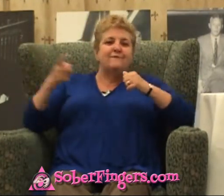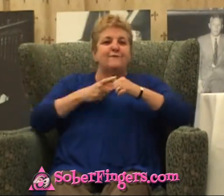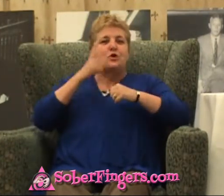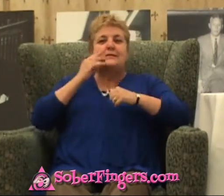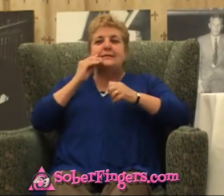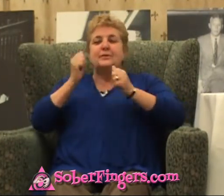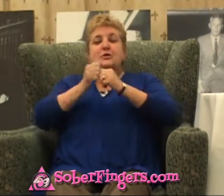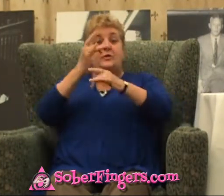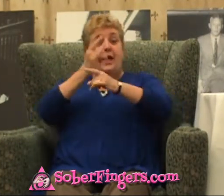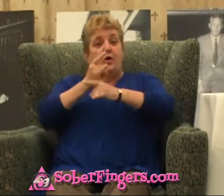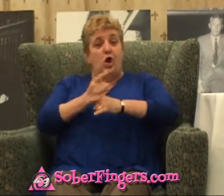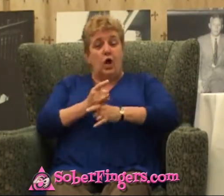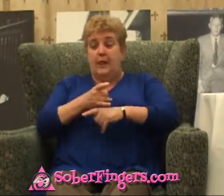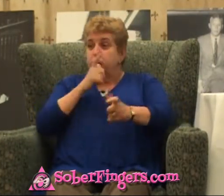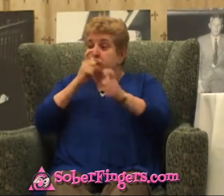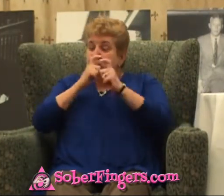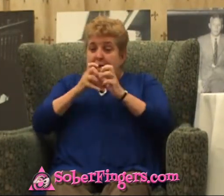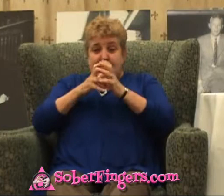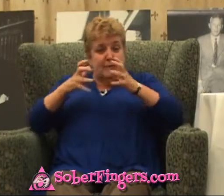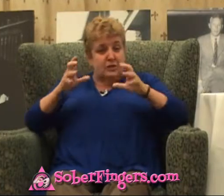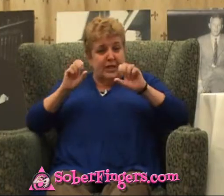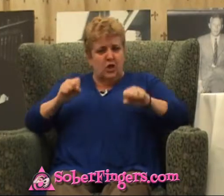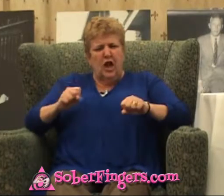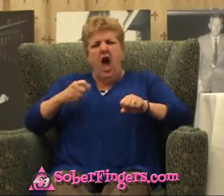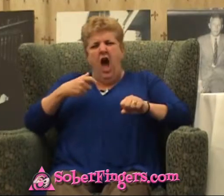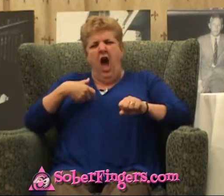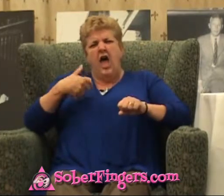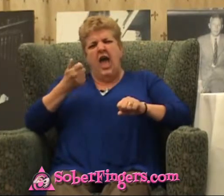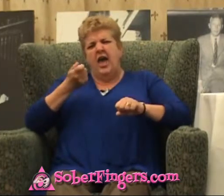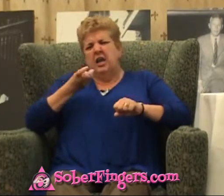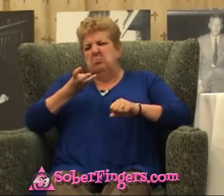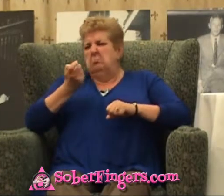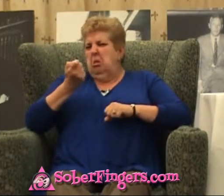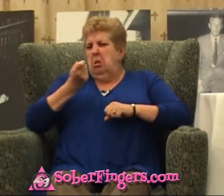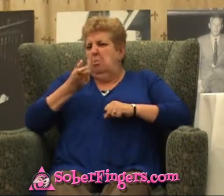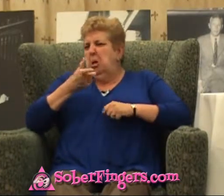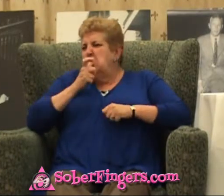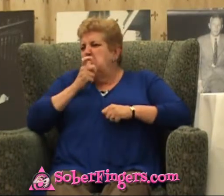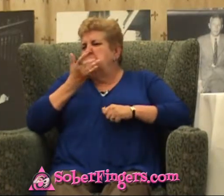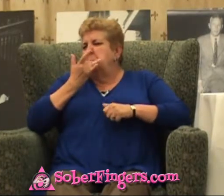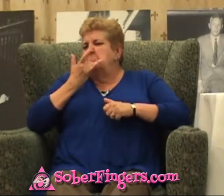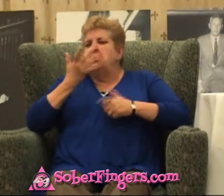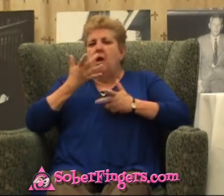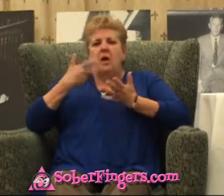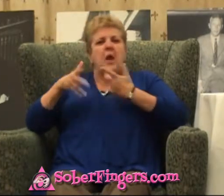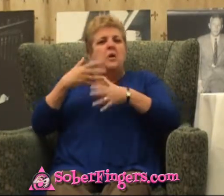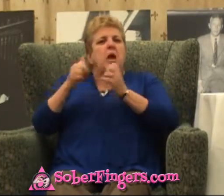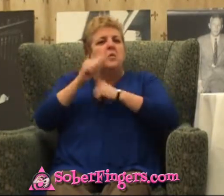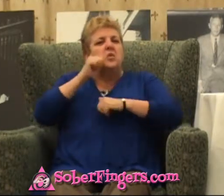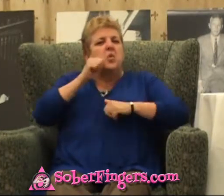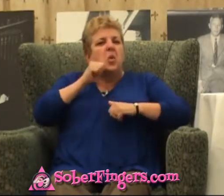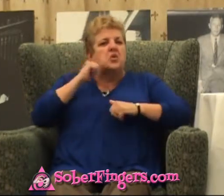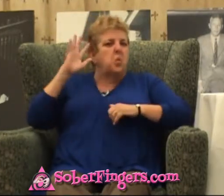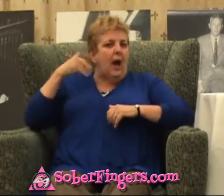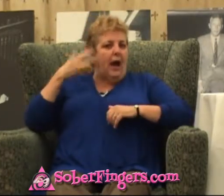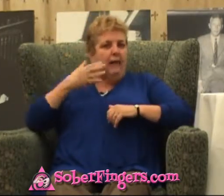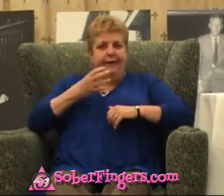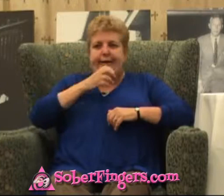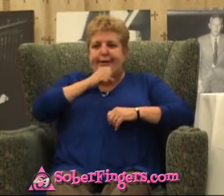I had had some experiences before that. I ran around with some girls, and we were a pretty wild bunch. And, you know, 11, 12 years old, we'd con somebody